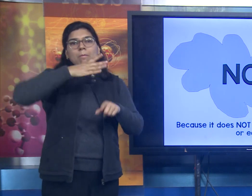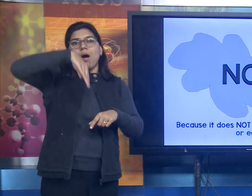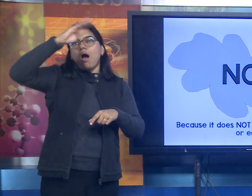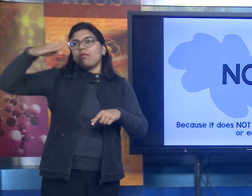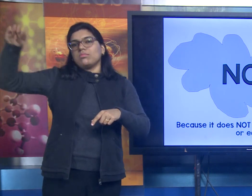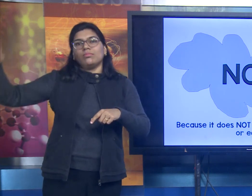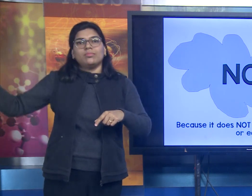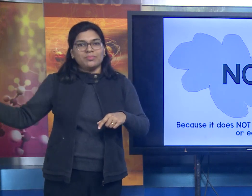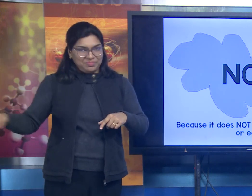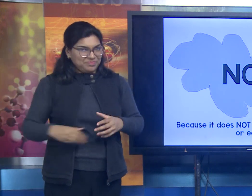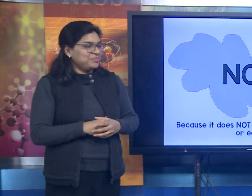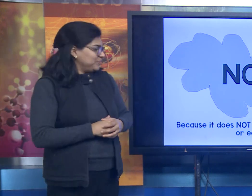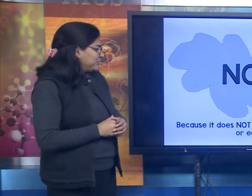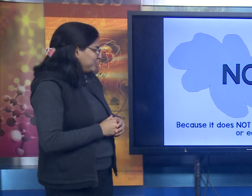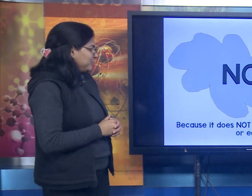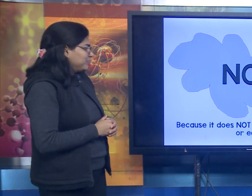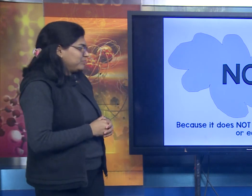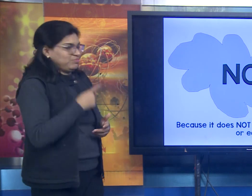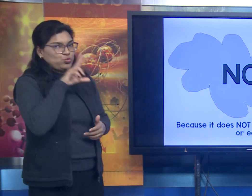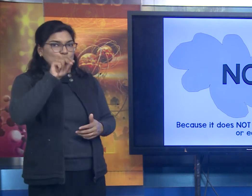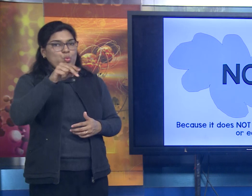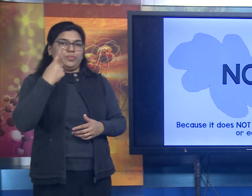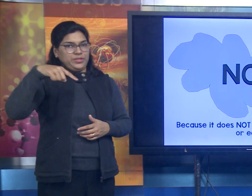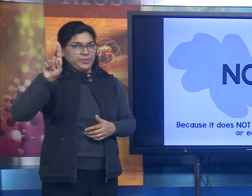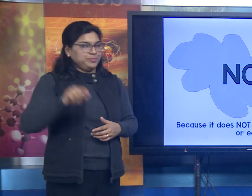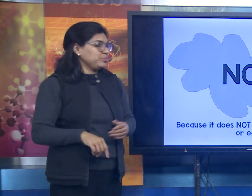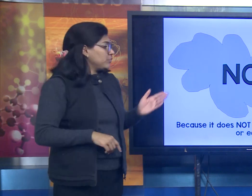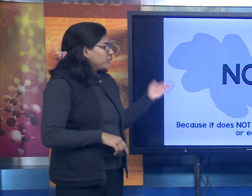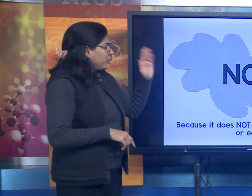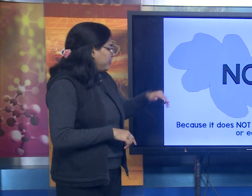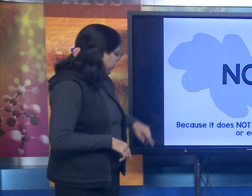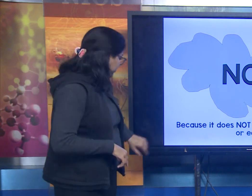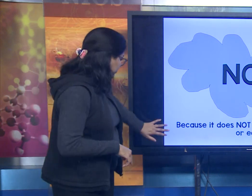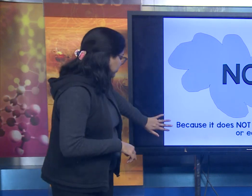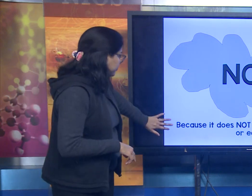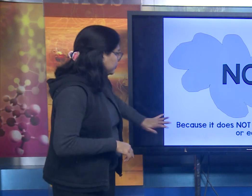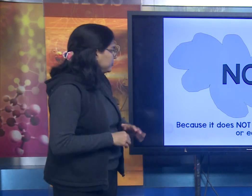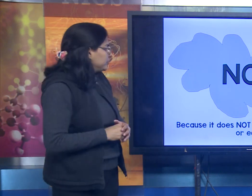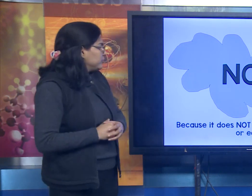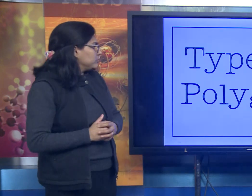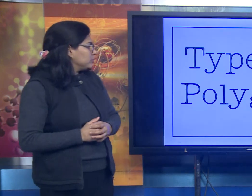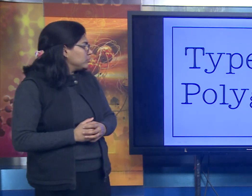There is no straight line. So that is why its answer is no, it is not a polygon.